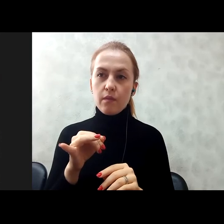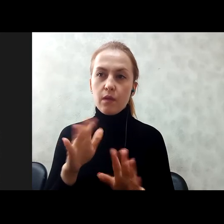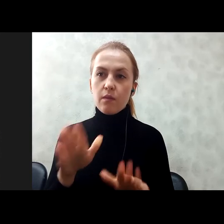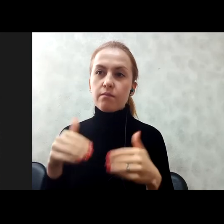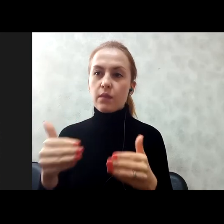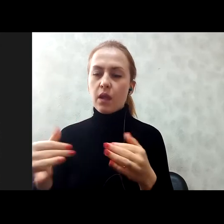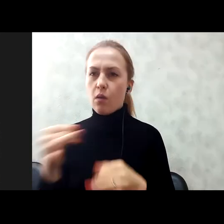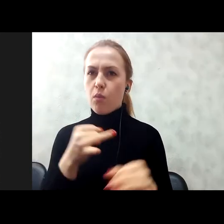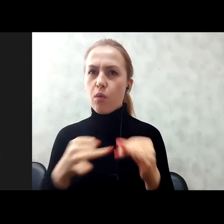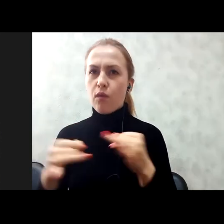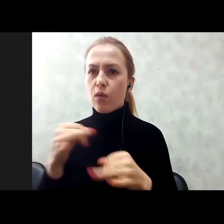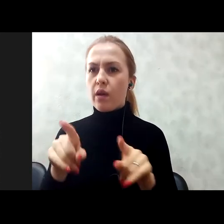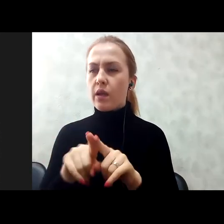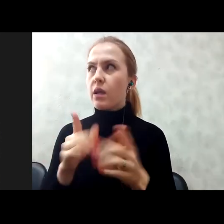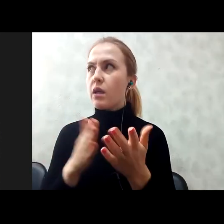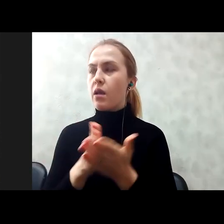So I hope that we will